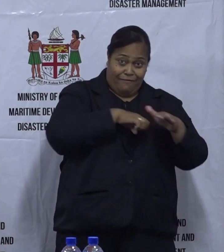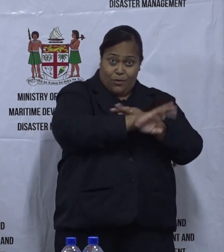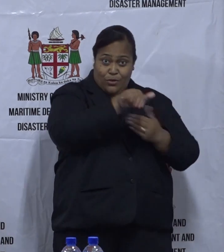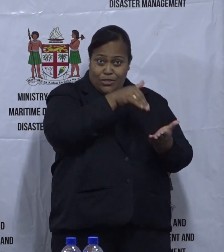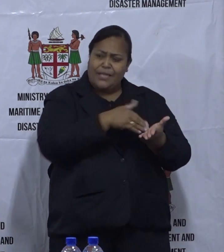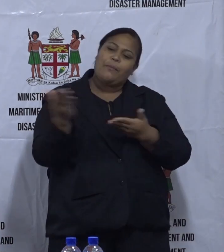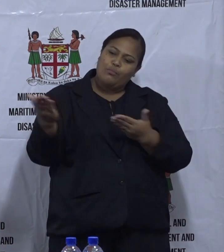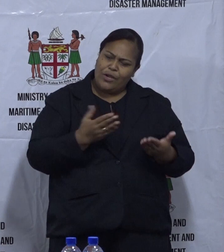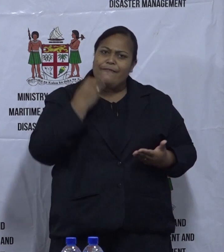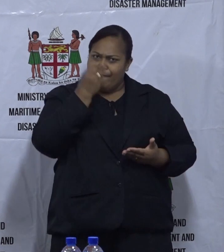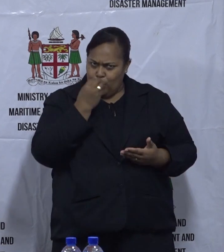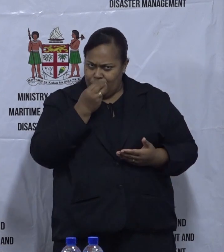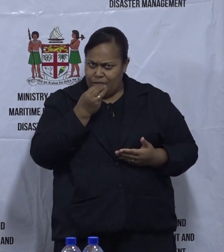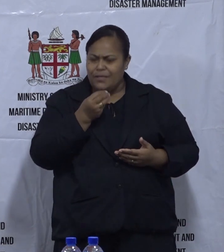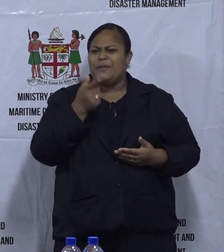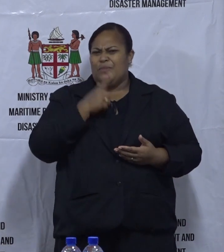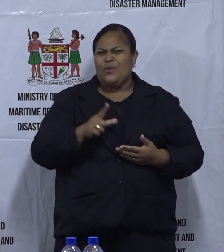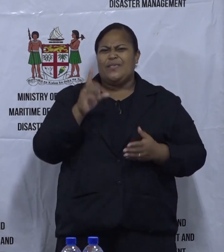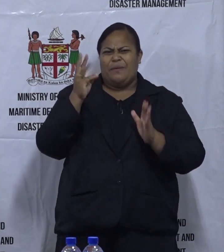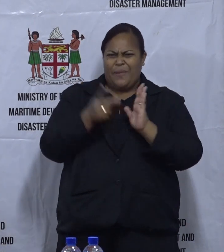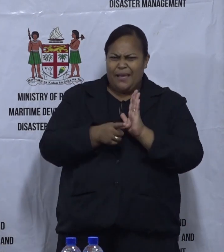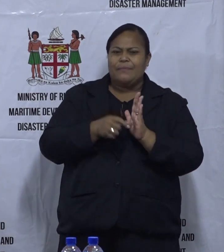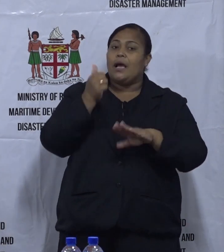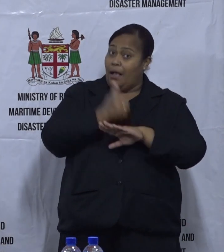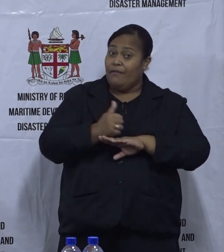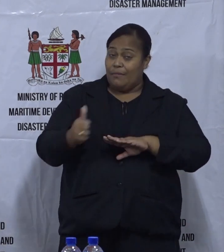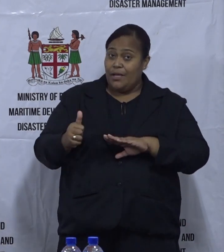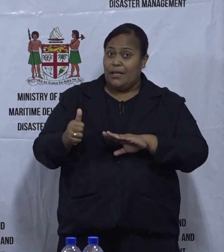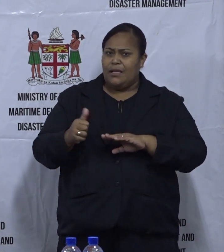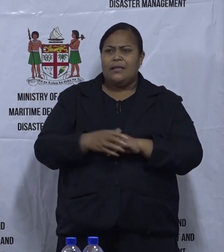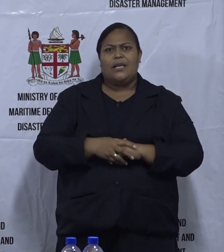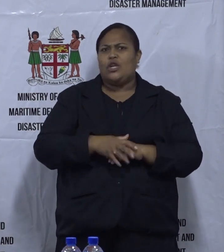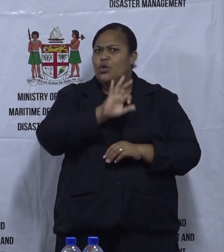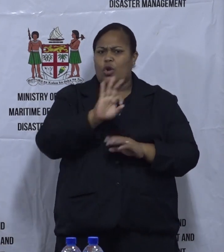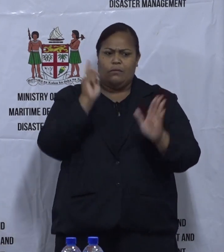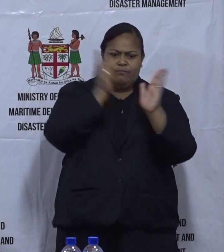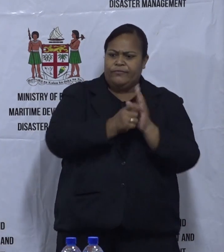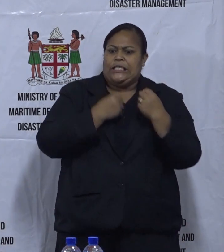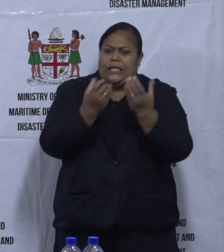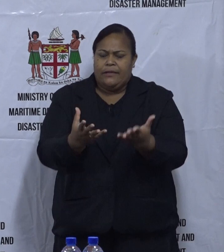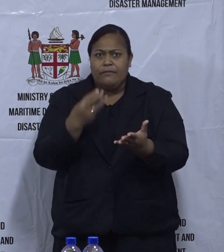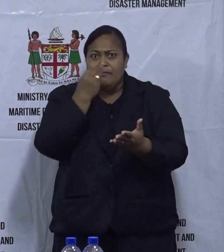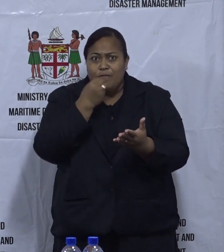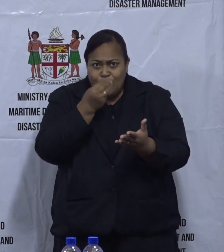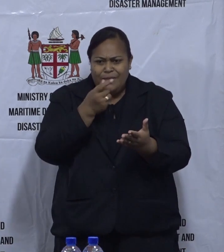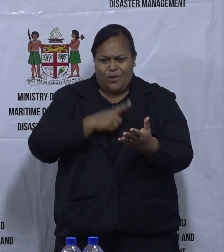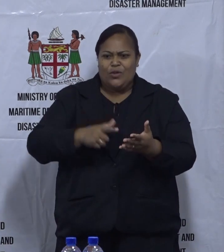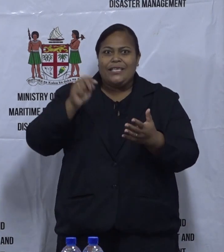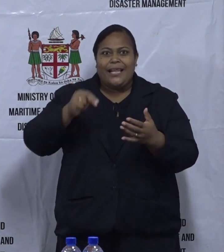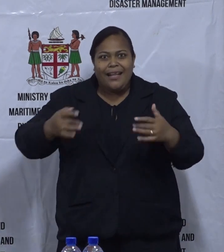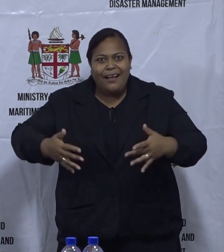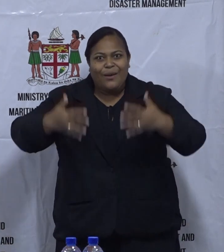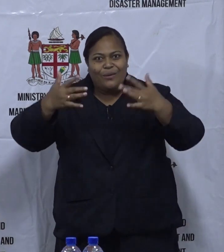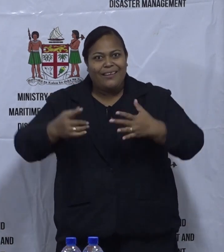centers, because definitely it's a known fact that government will not be providing immediately. But once they are in the evacuation